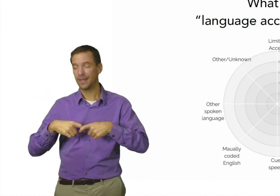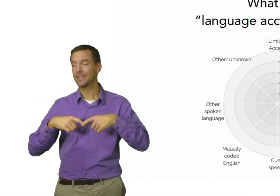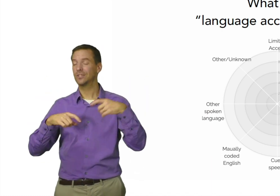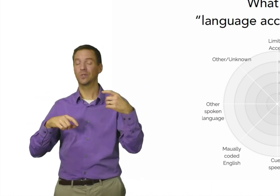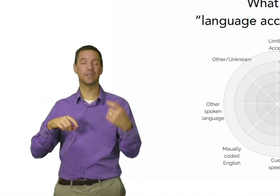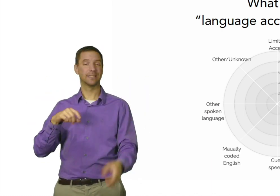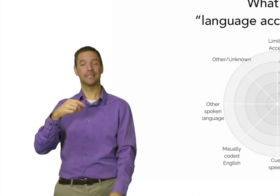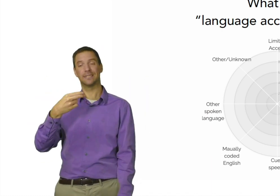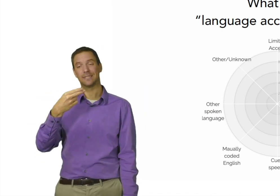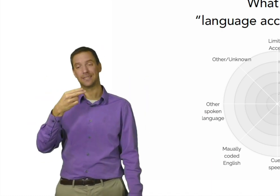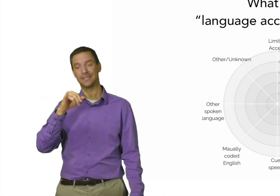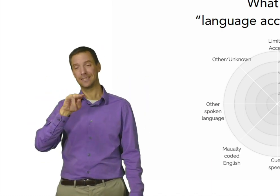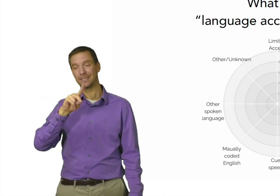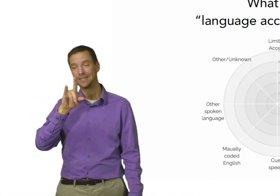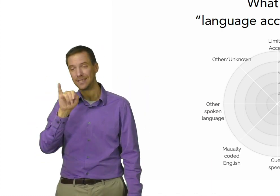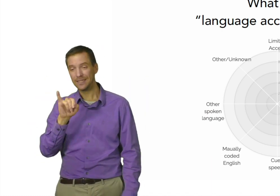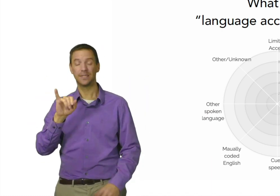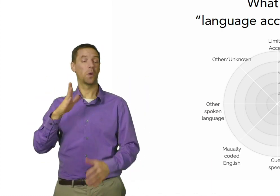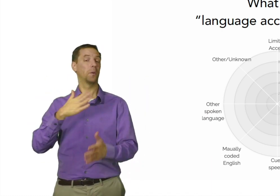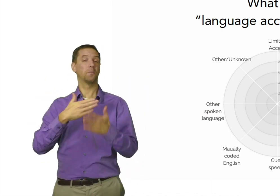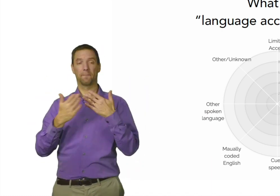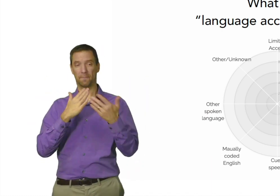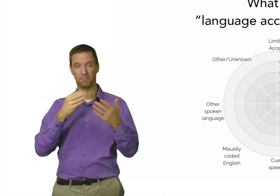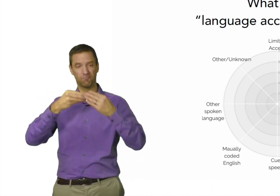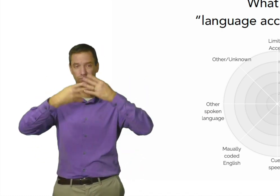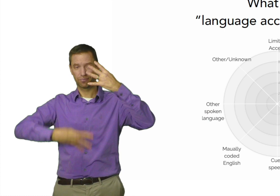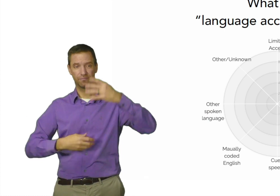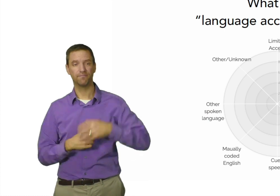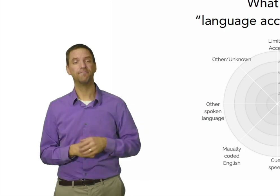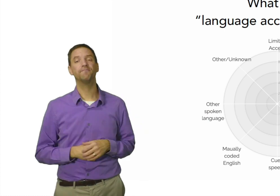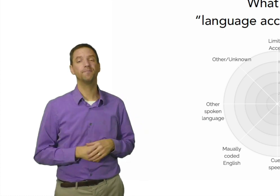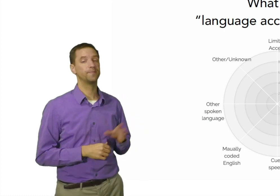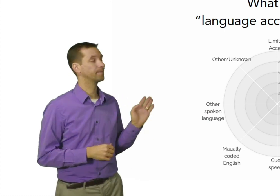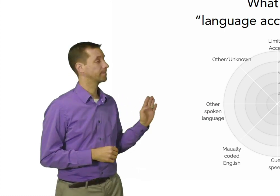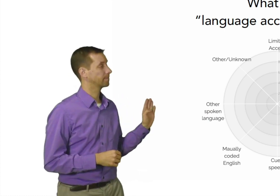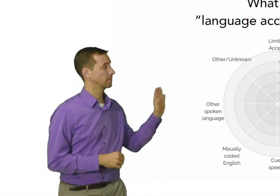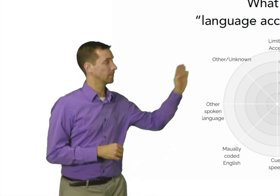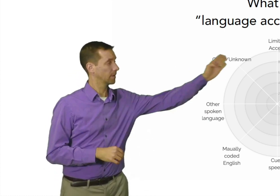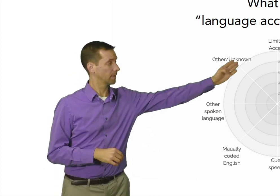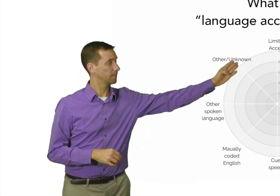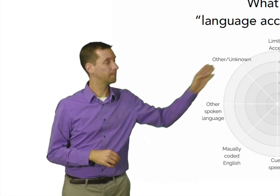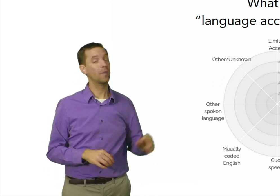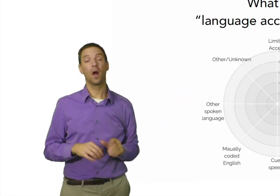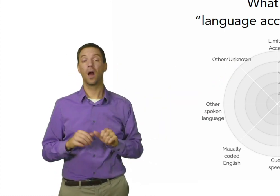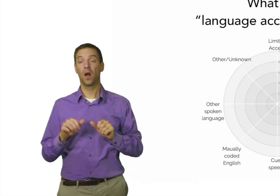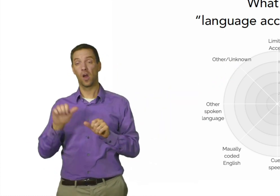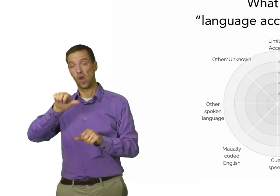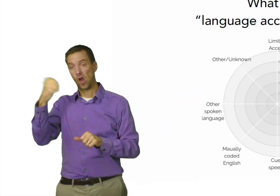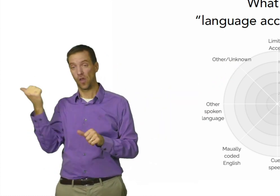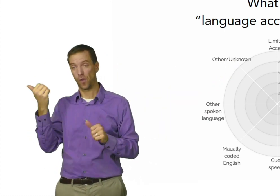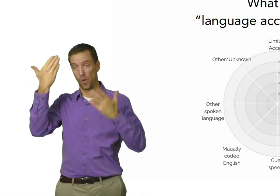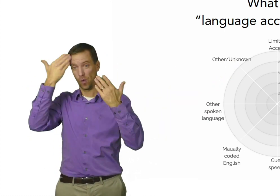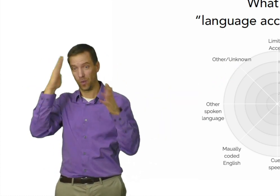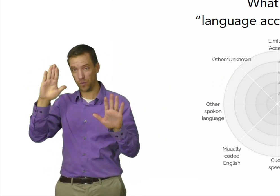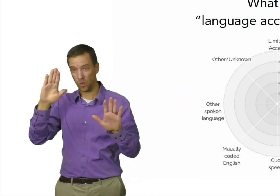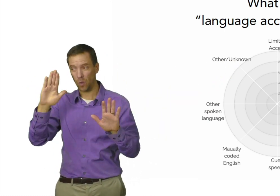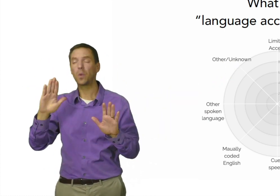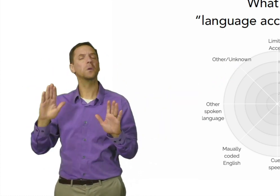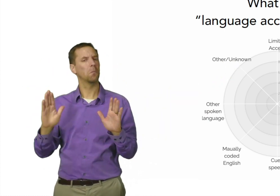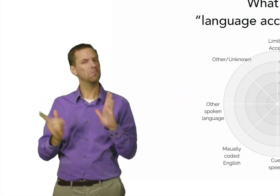spoken languages, such as Spanish, or Hindi, or any number of others. And there's a category for